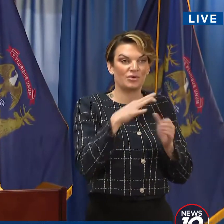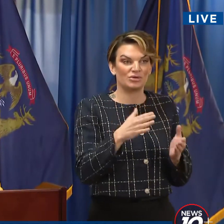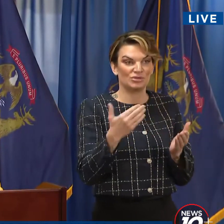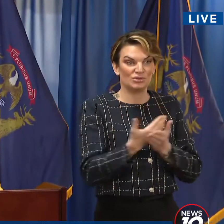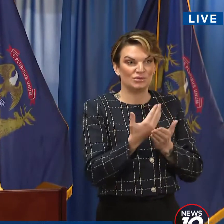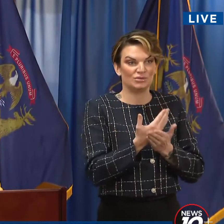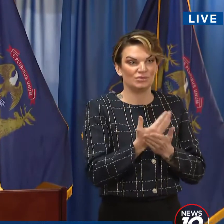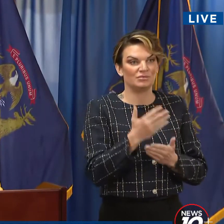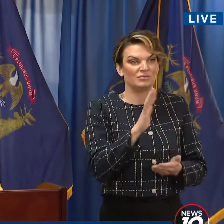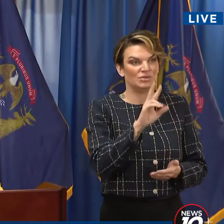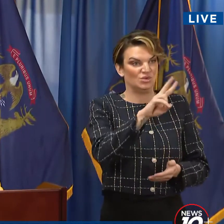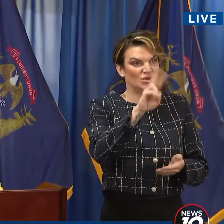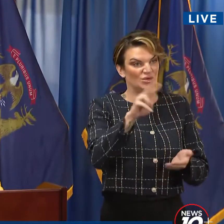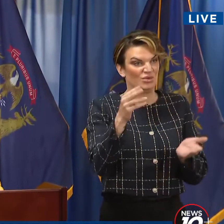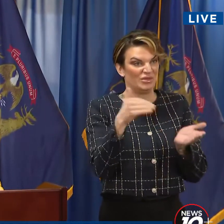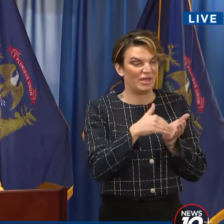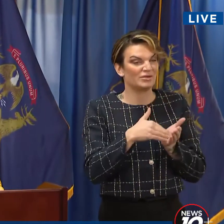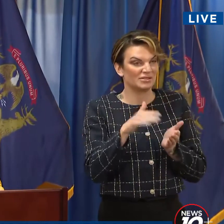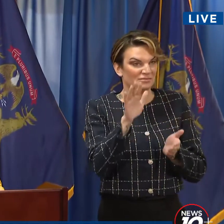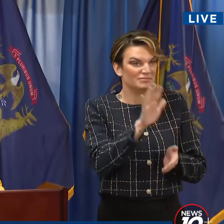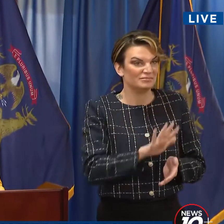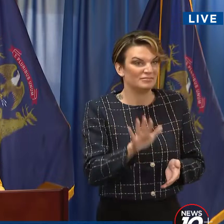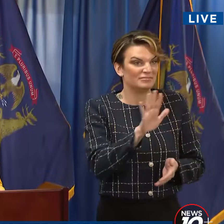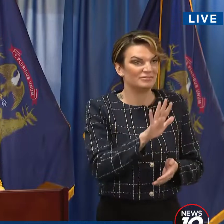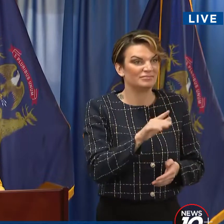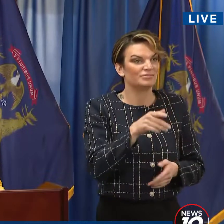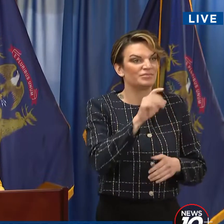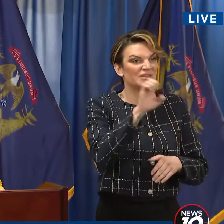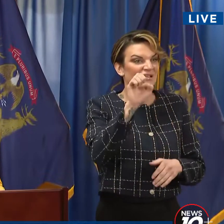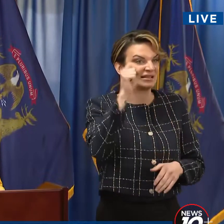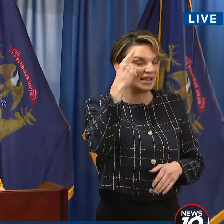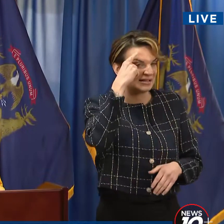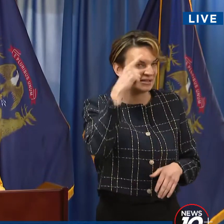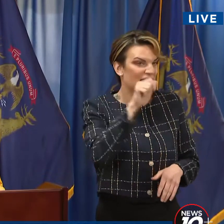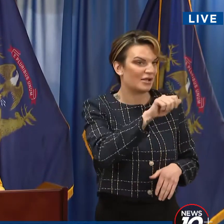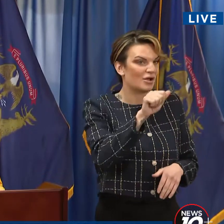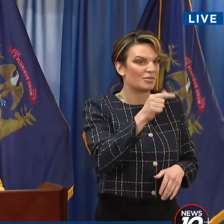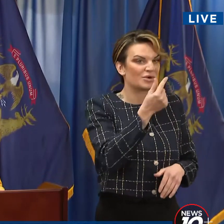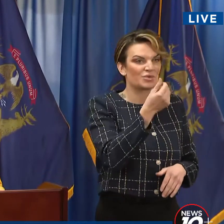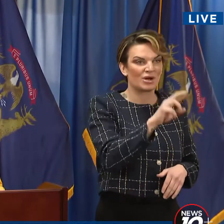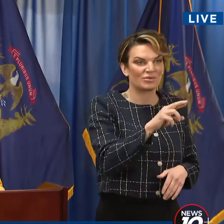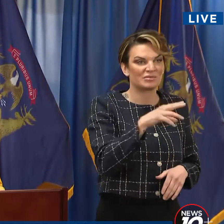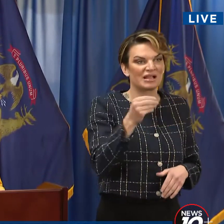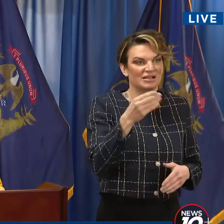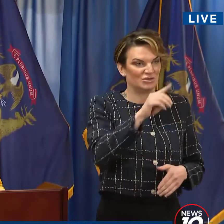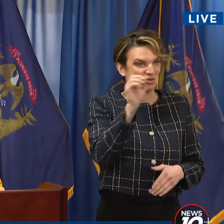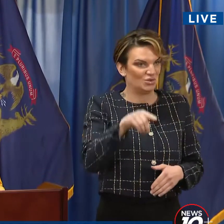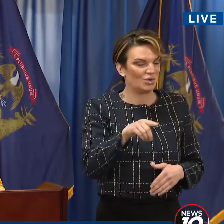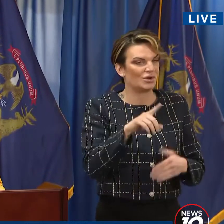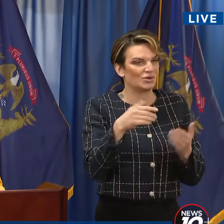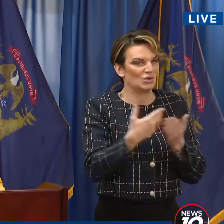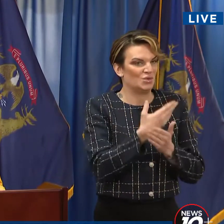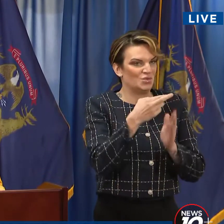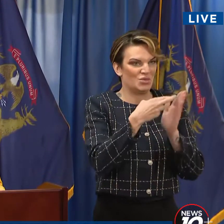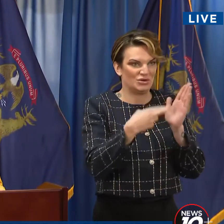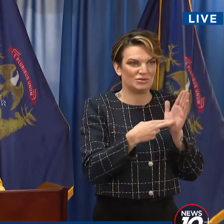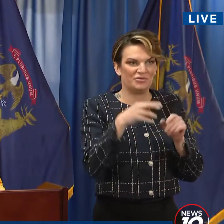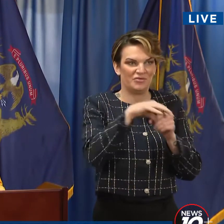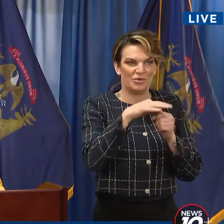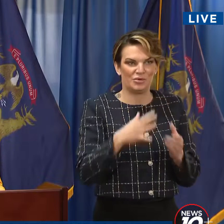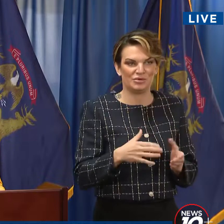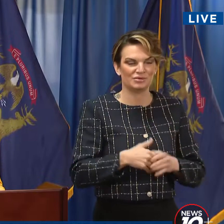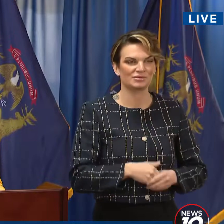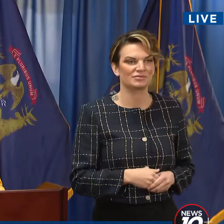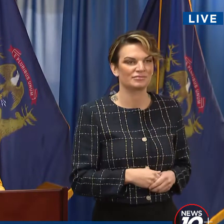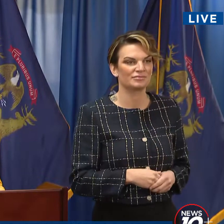nearly 22,000 overall, and many were in East Lansing, Ann Arbor, Grand Rapids, and here in Detroit. These